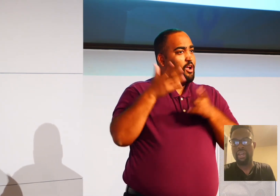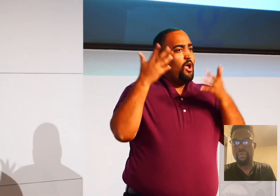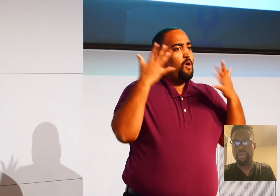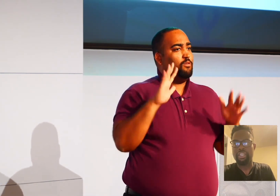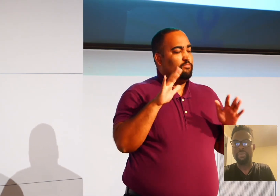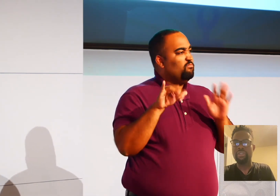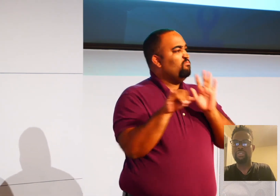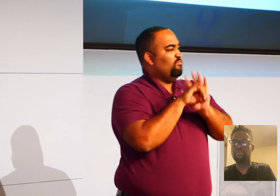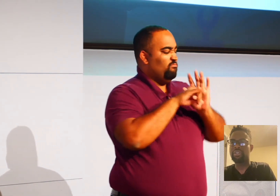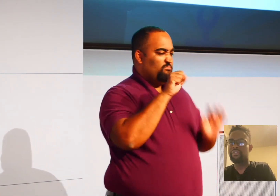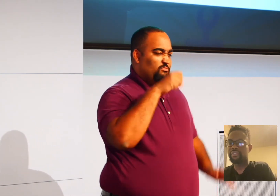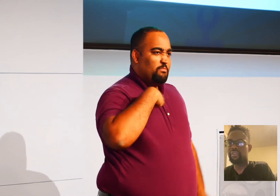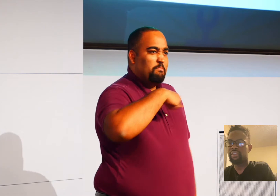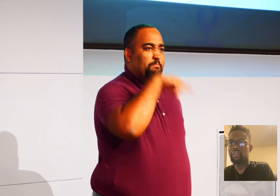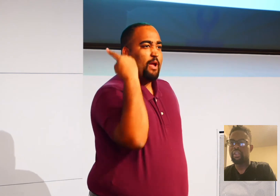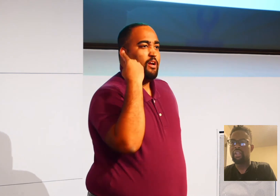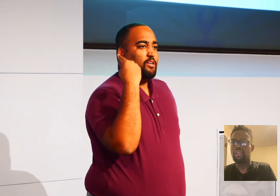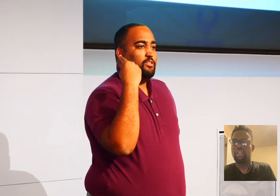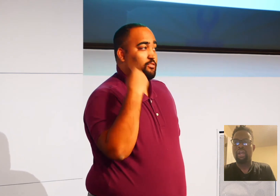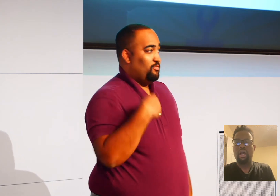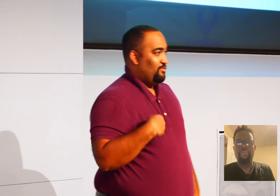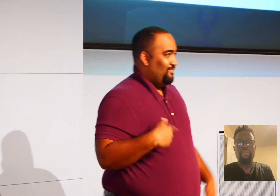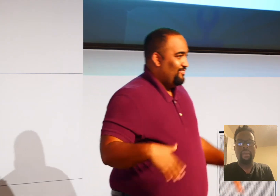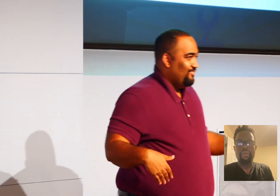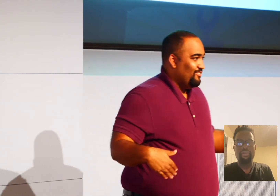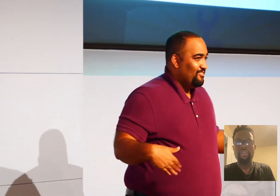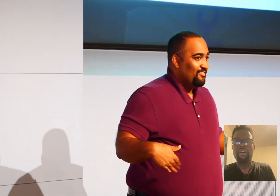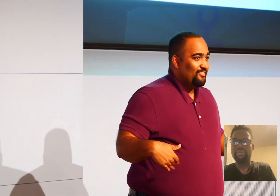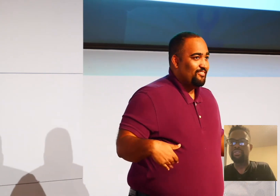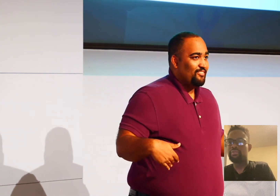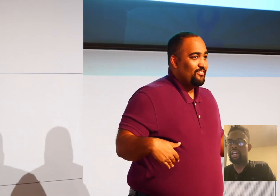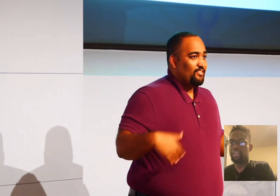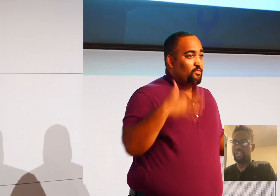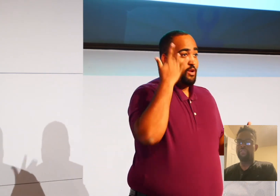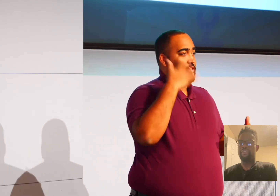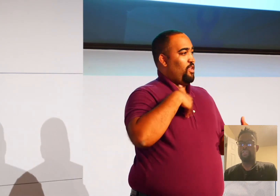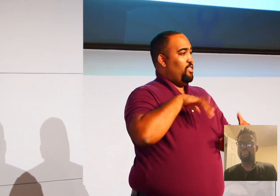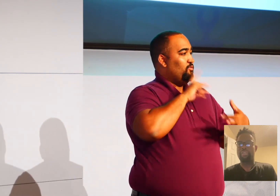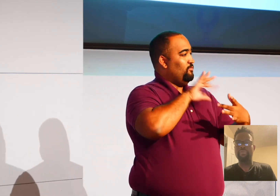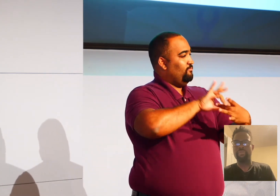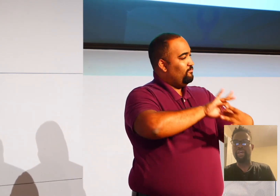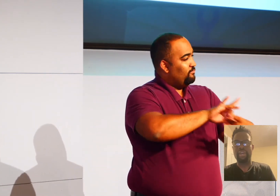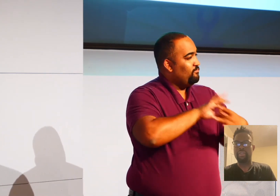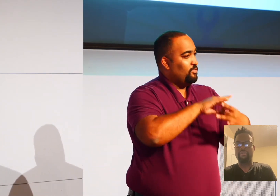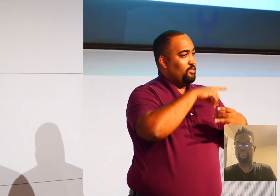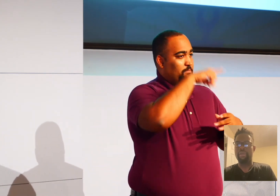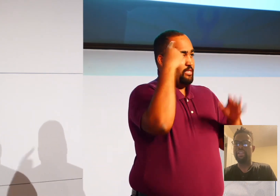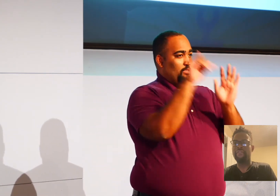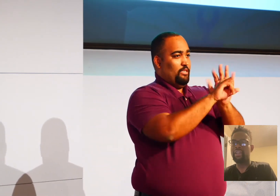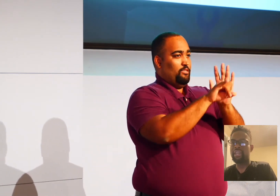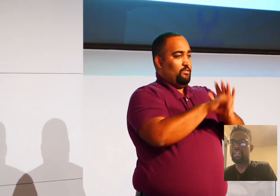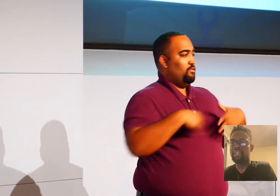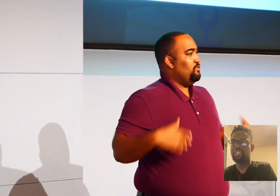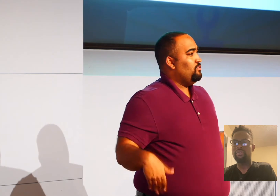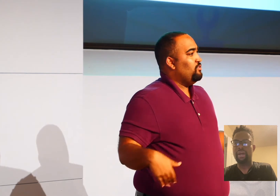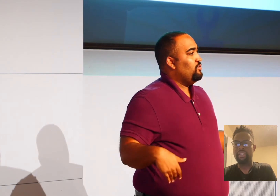but our experiences were different. I mean, my brother, he always knew how he identified. He was black, but I never had that connection with my